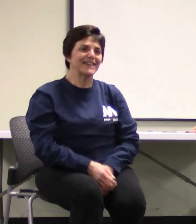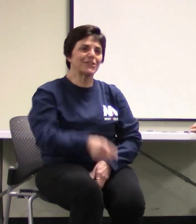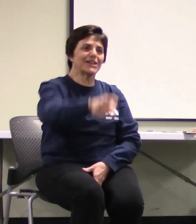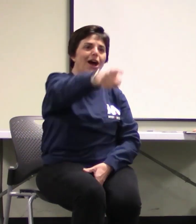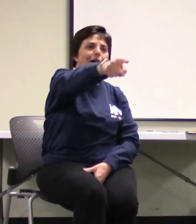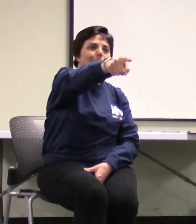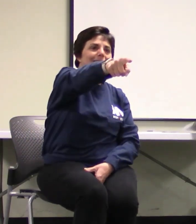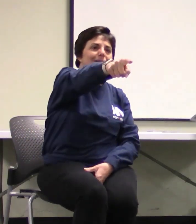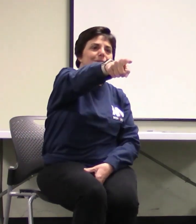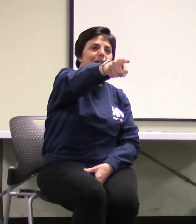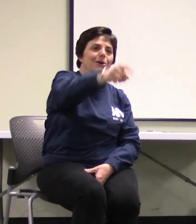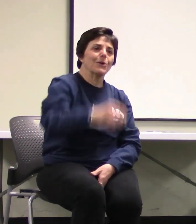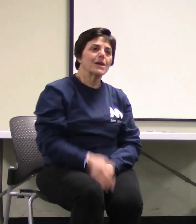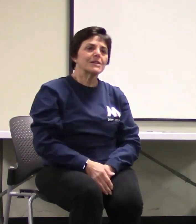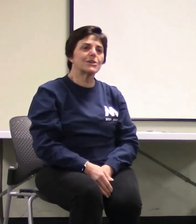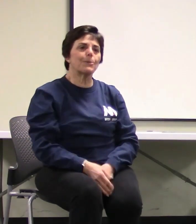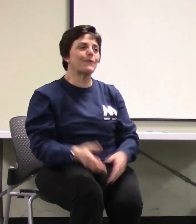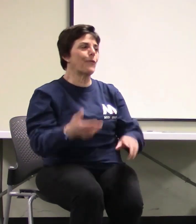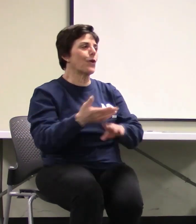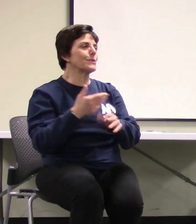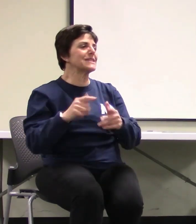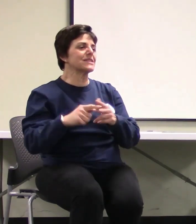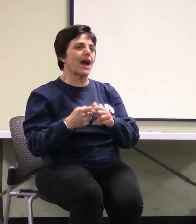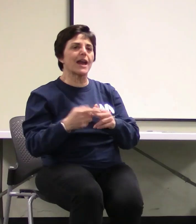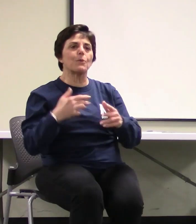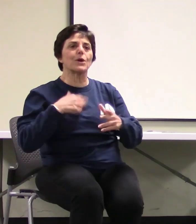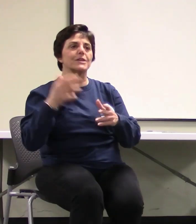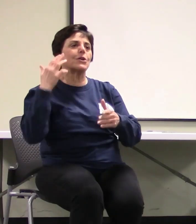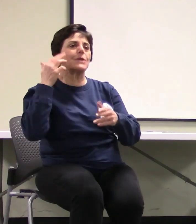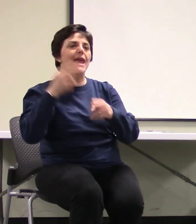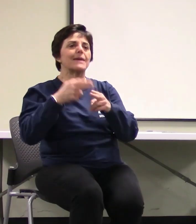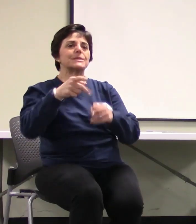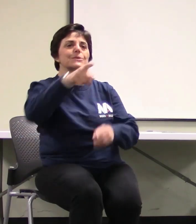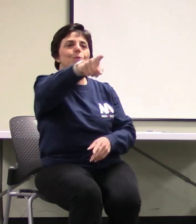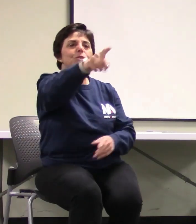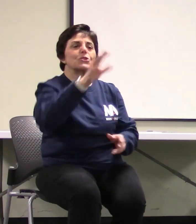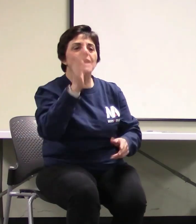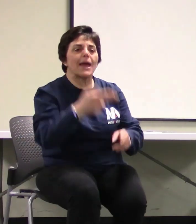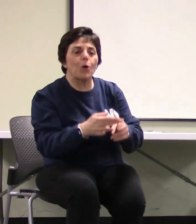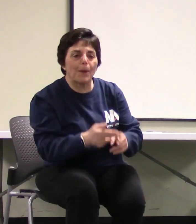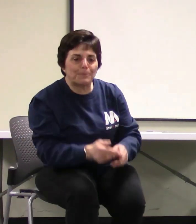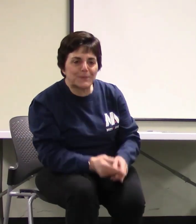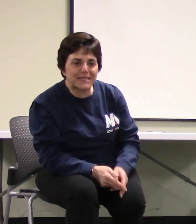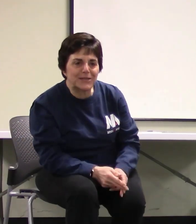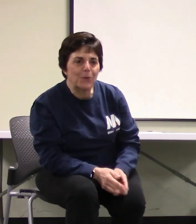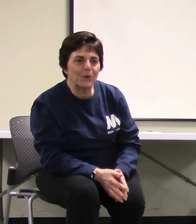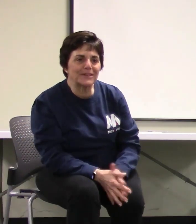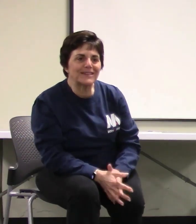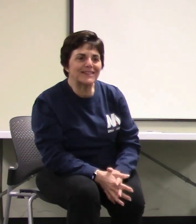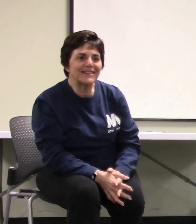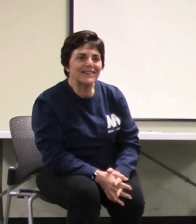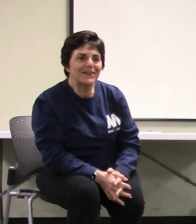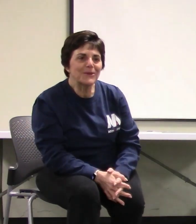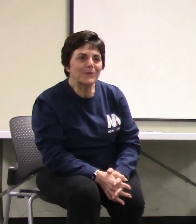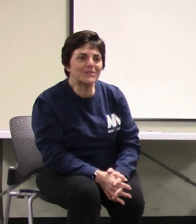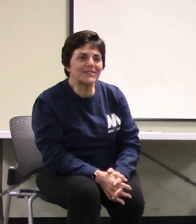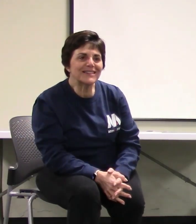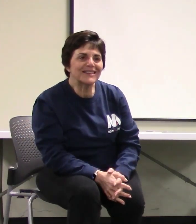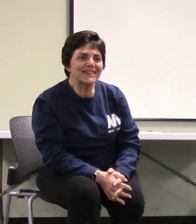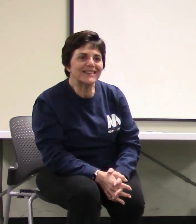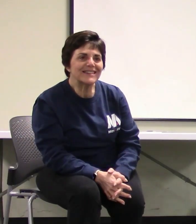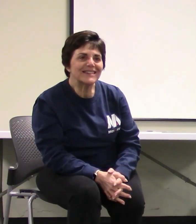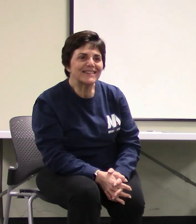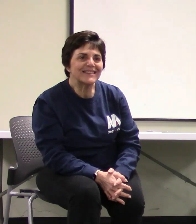Awesome. Look at, and him too. Nice. So before we start, I want to know names. What's your name? Whoops. You okay? It's